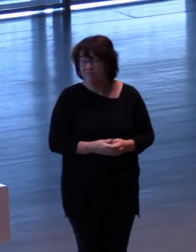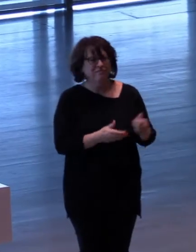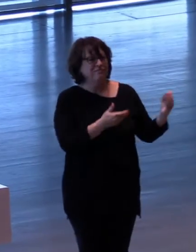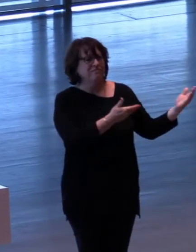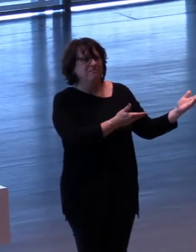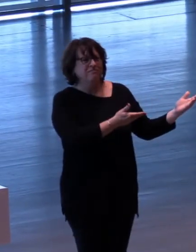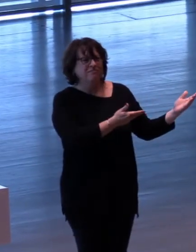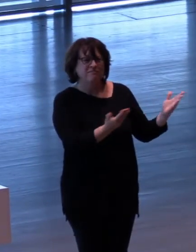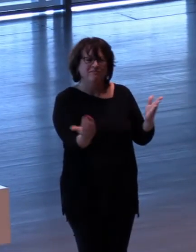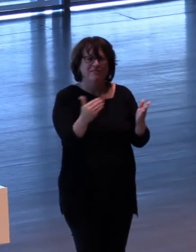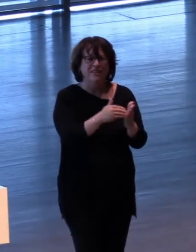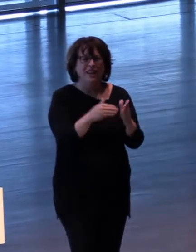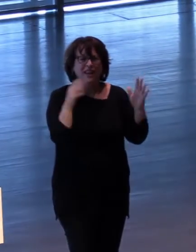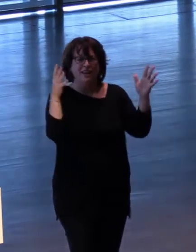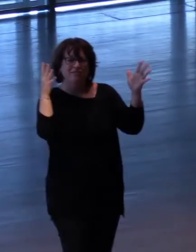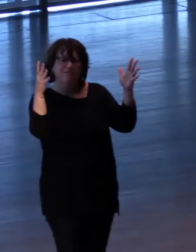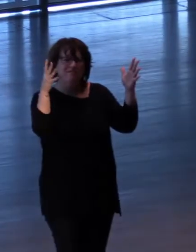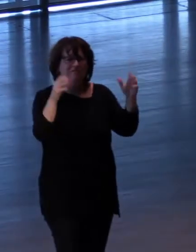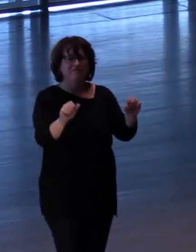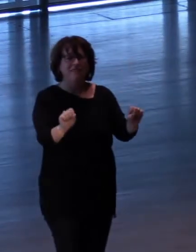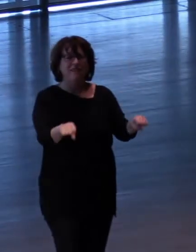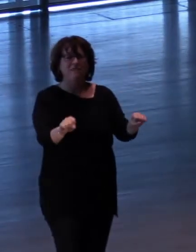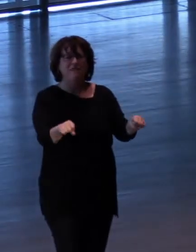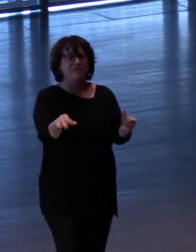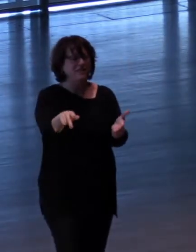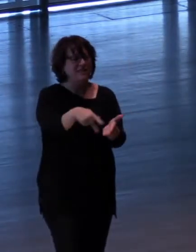Let's hear it one more time for Abilities Dance.